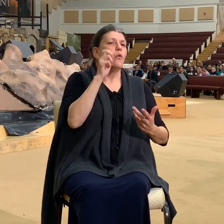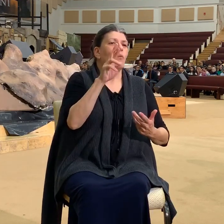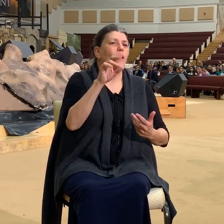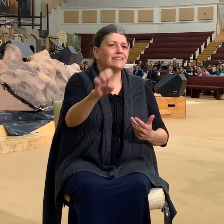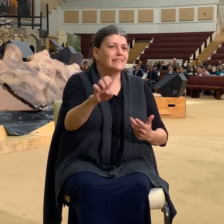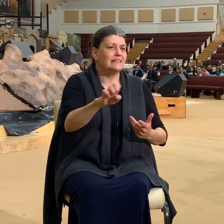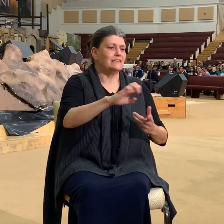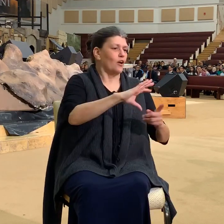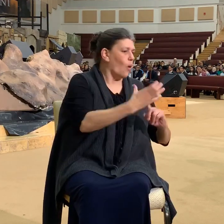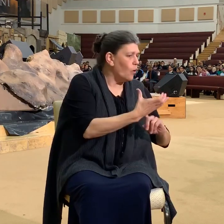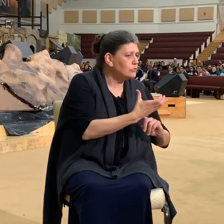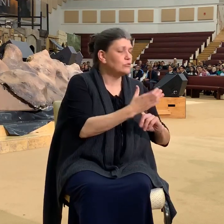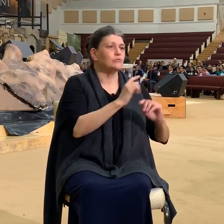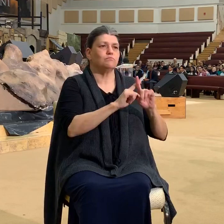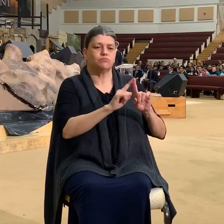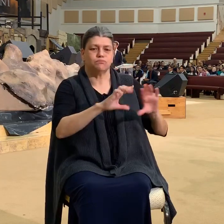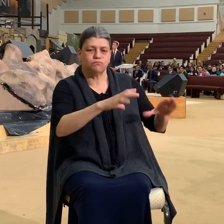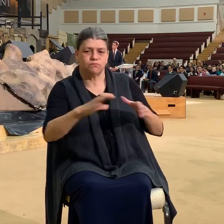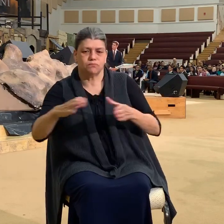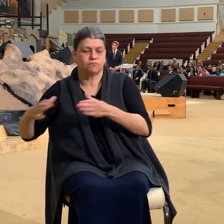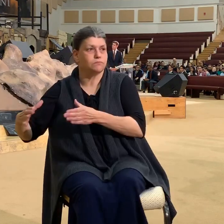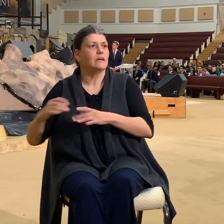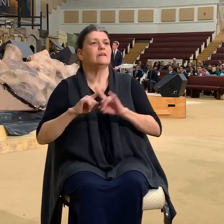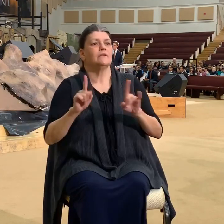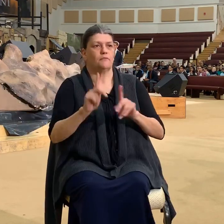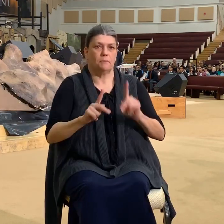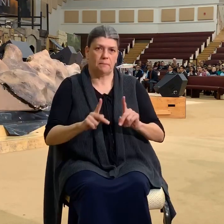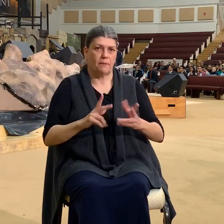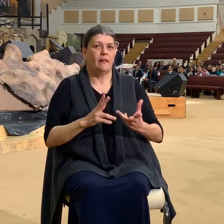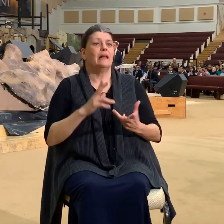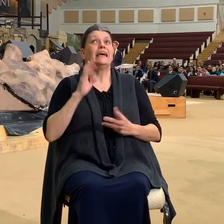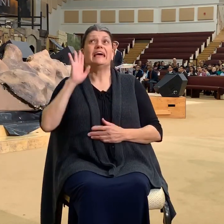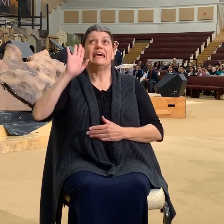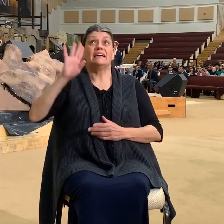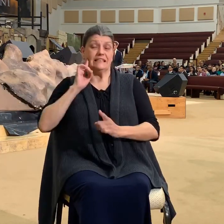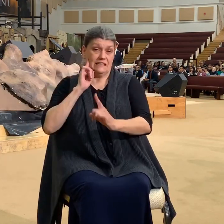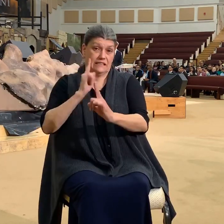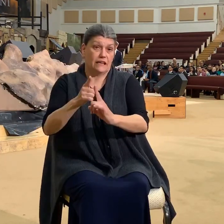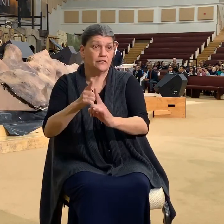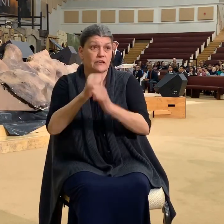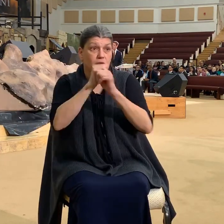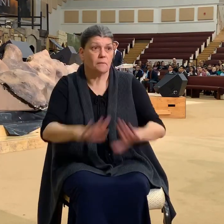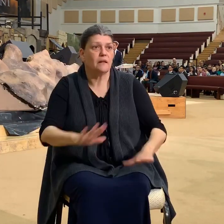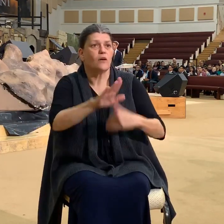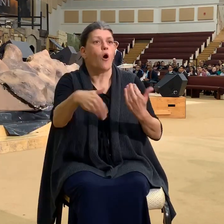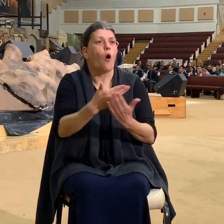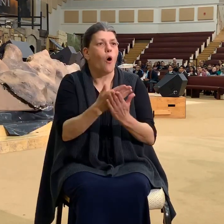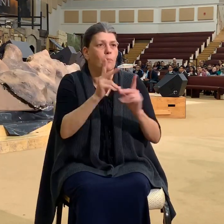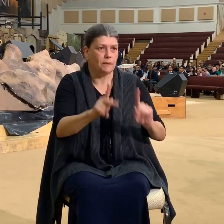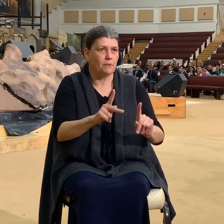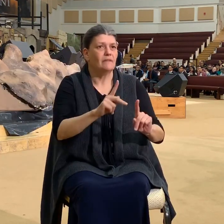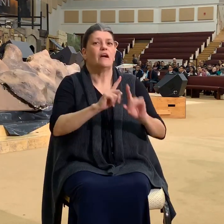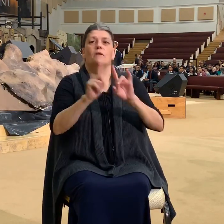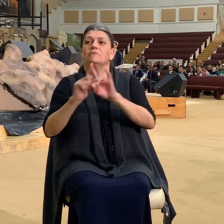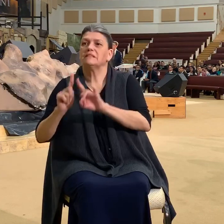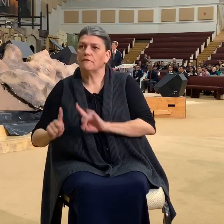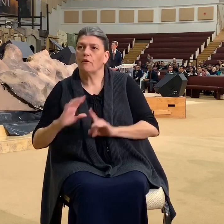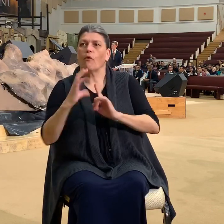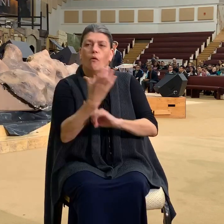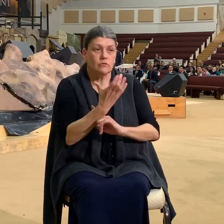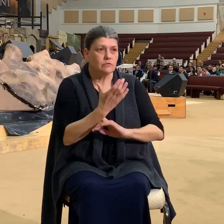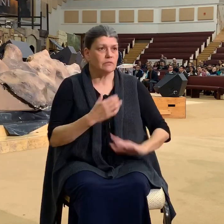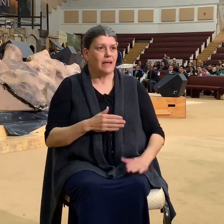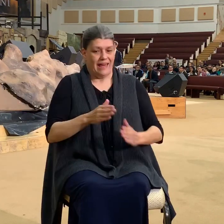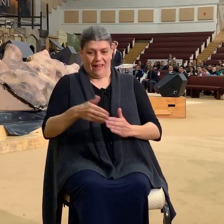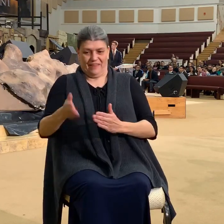races. So God's intention is to bless people from all different races. At the end of the